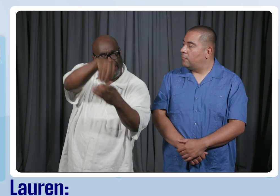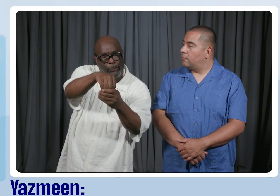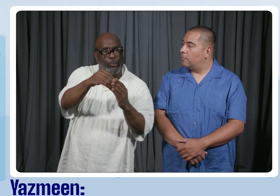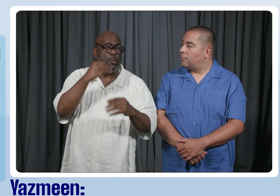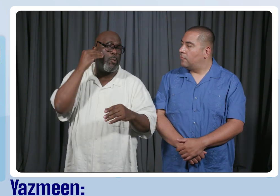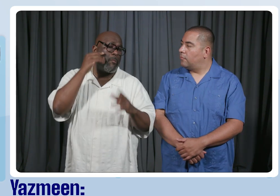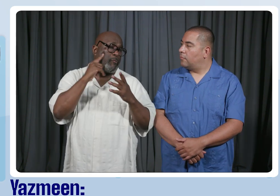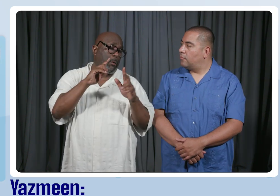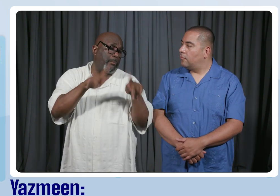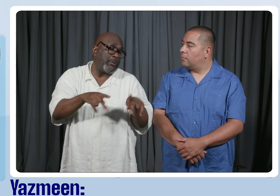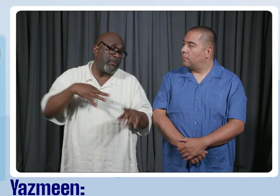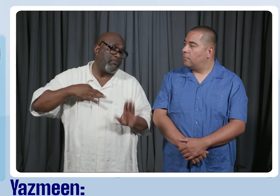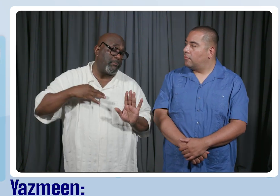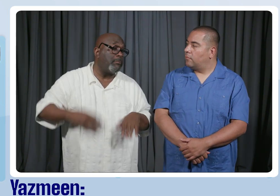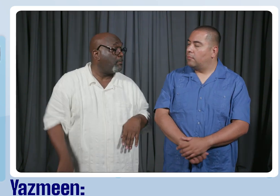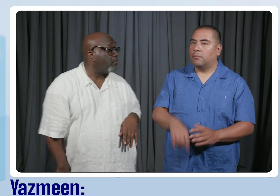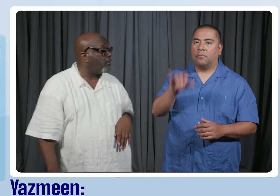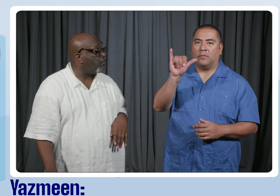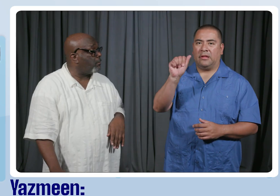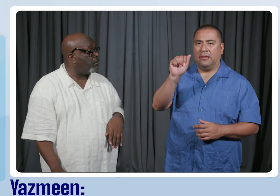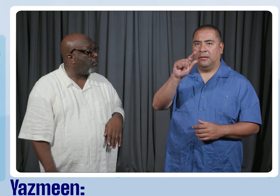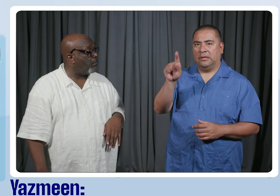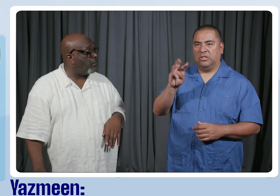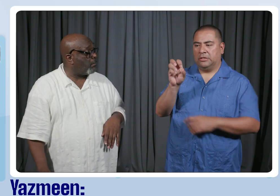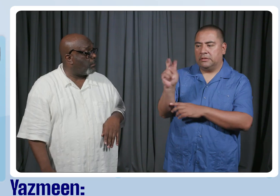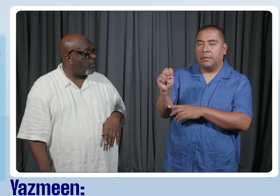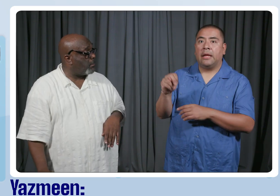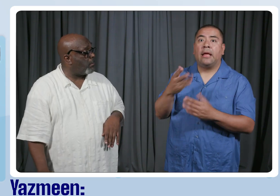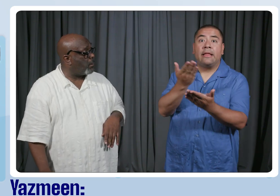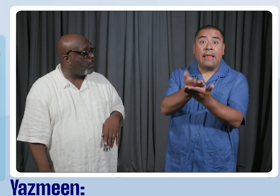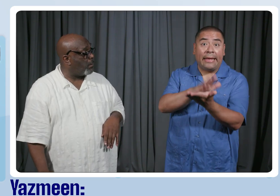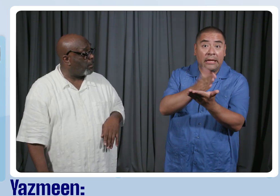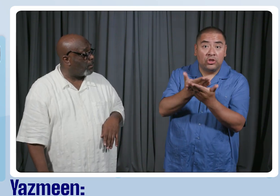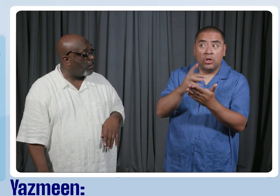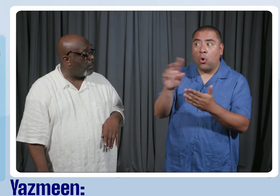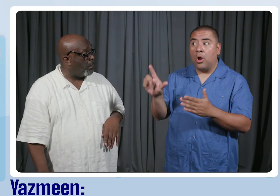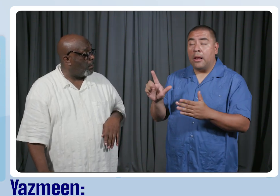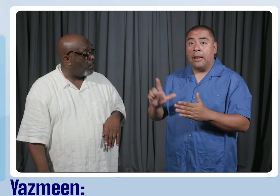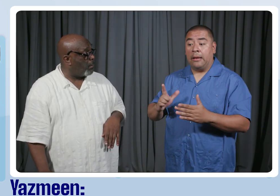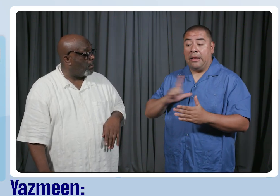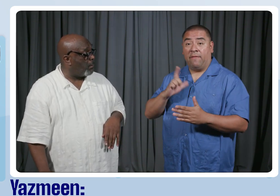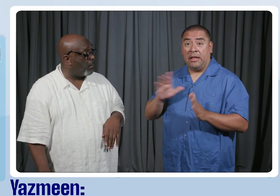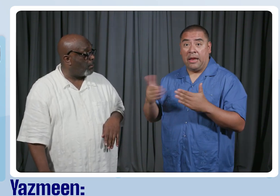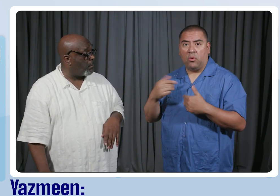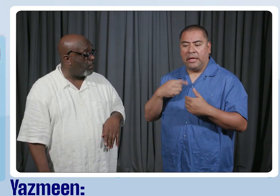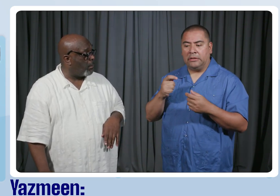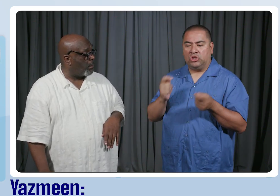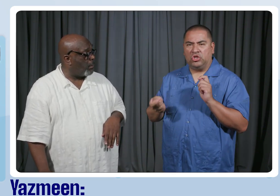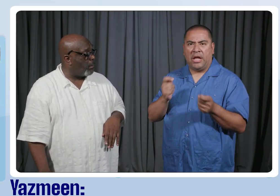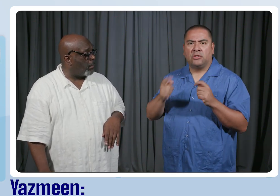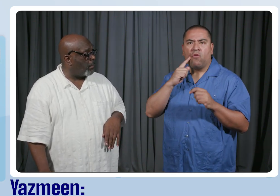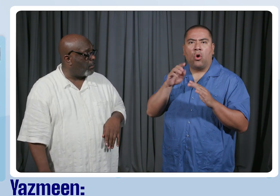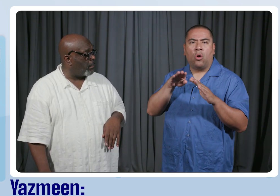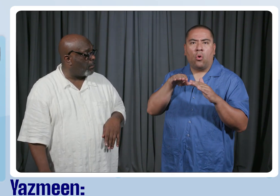somebody. So we can do adjusting the kitchen or living areas for wheelchair access, as well as widening